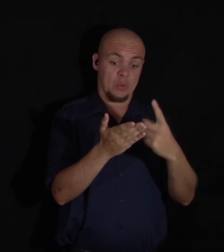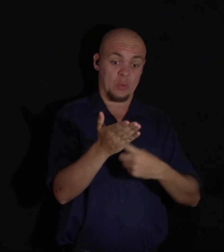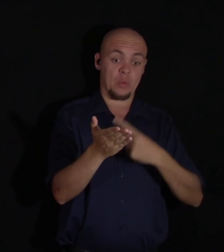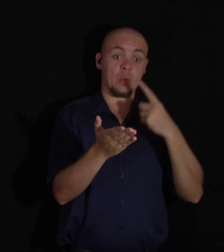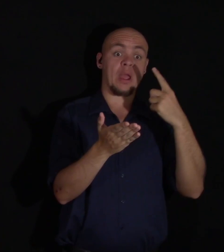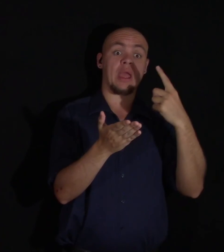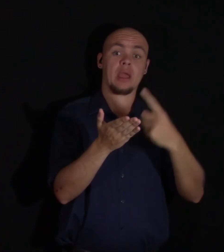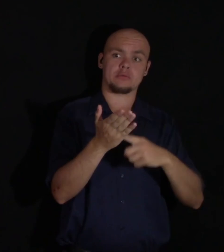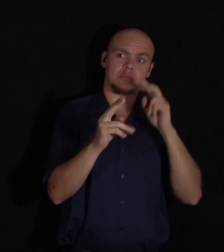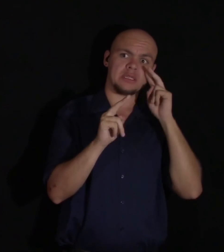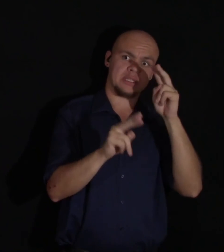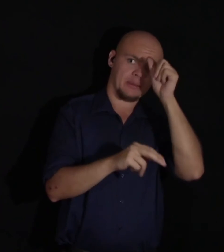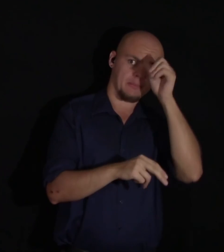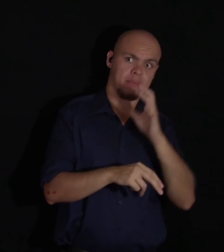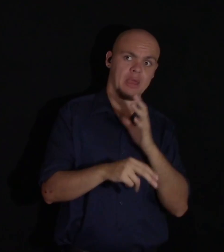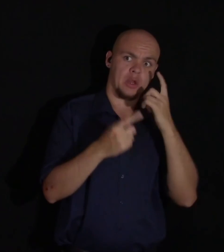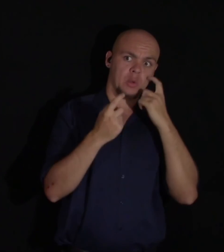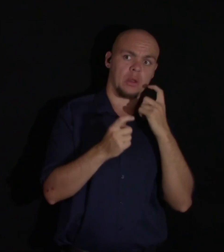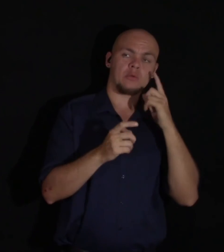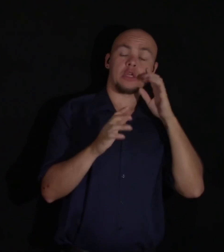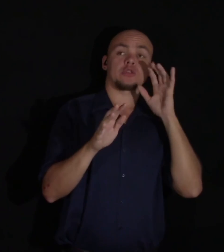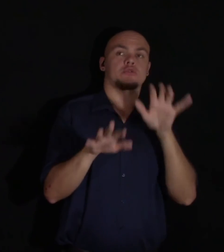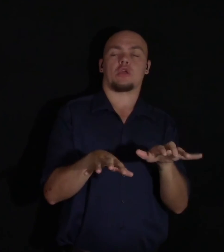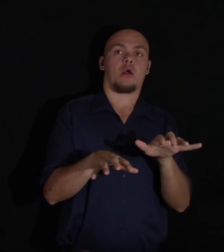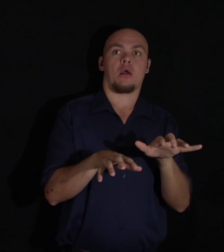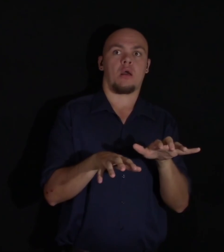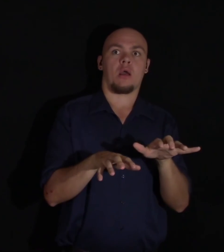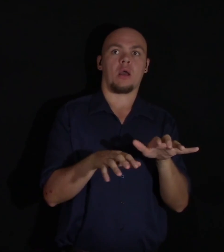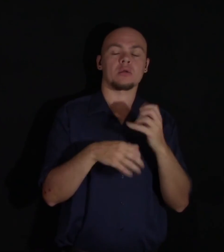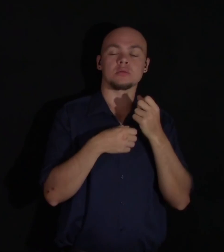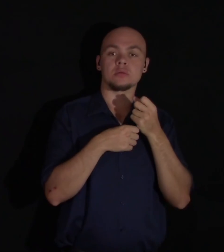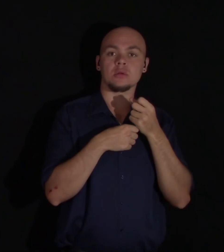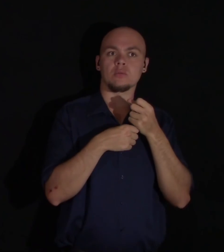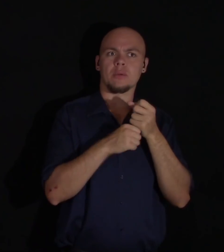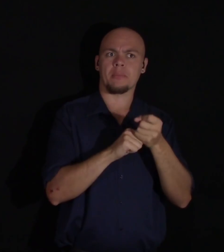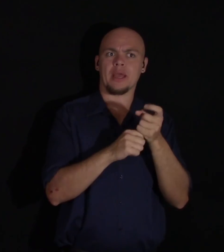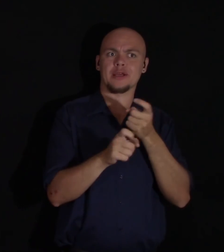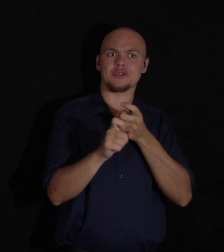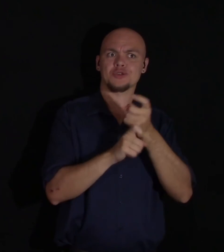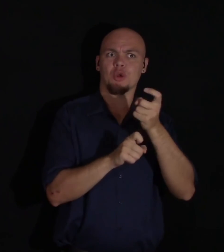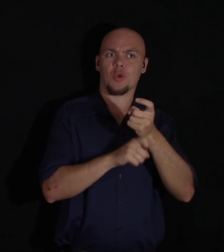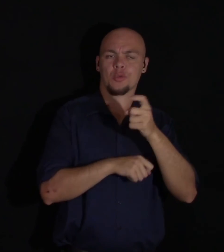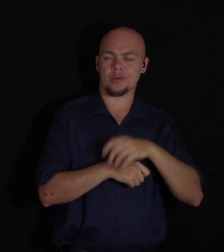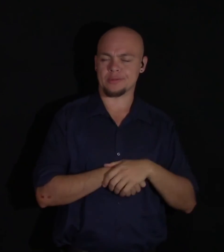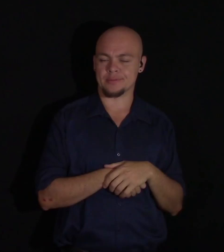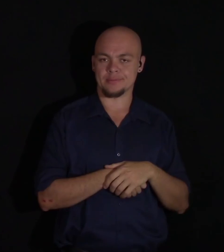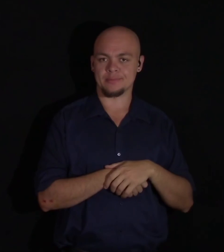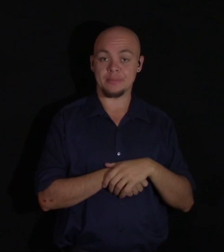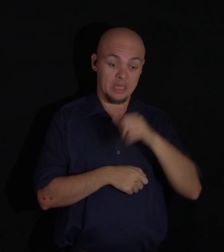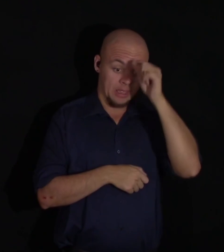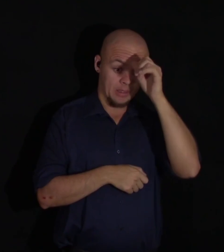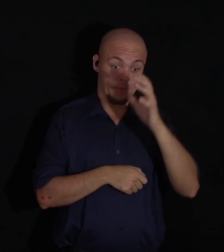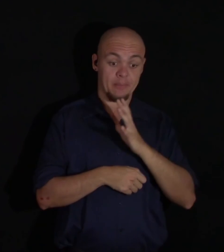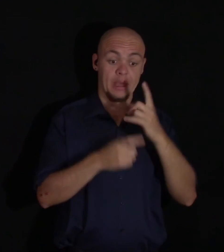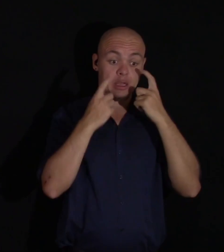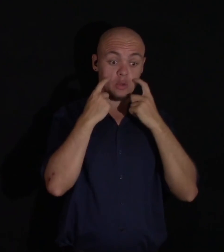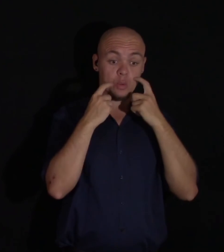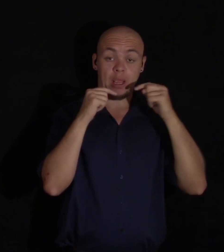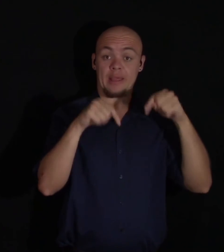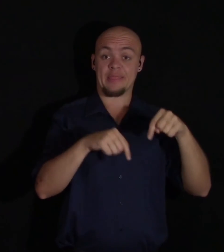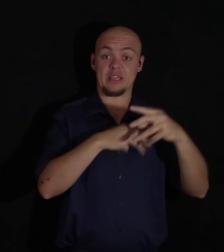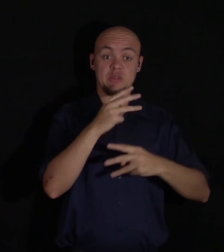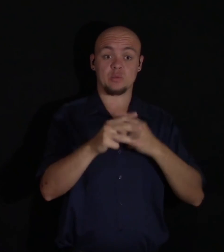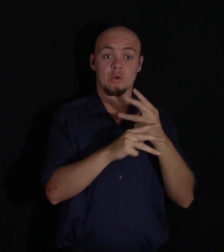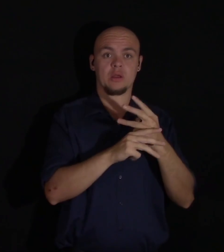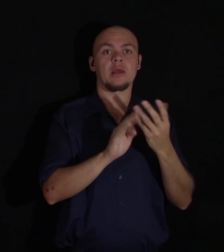actually witness one, we're so shocked we just make it into a joke. A man can't even cry in this world without